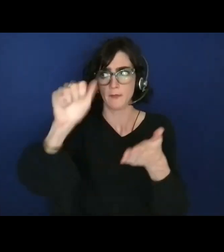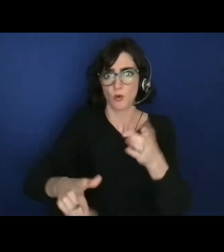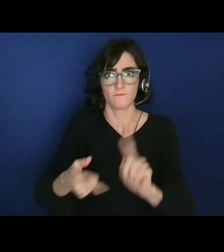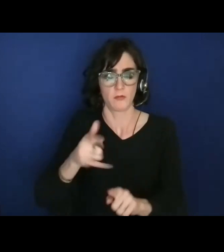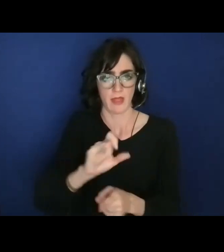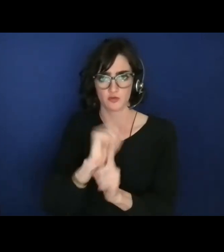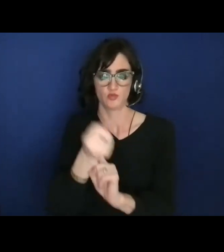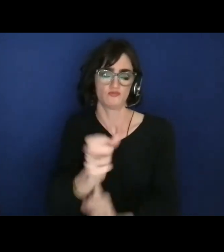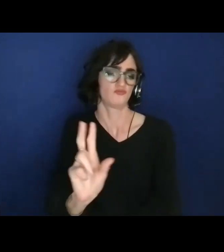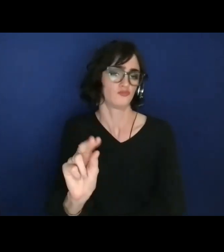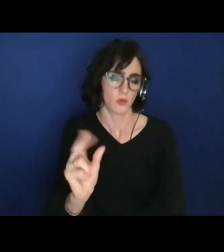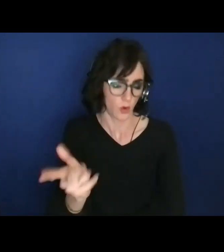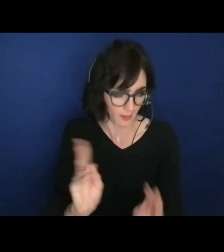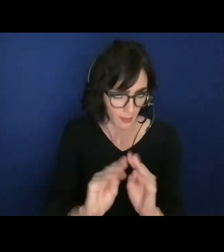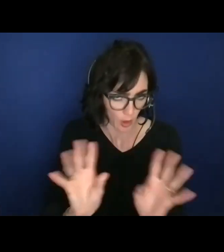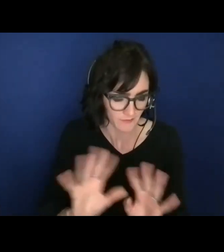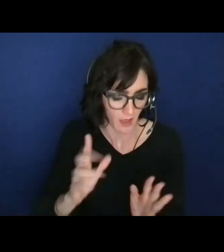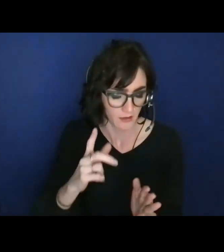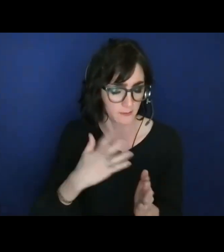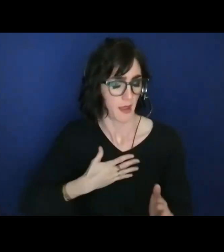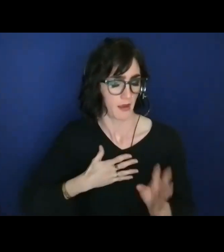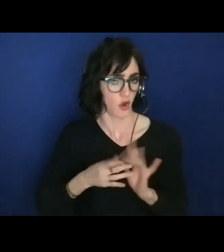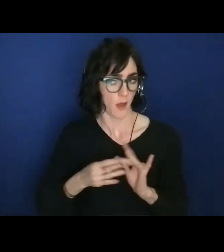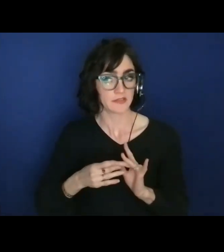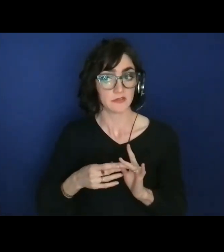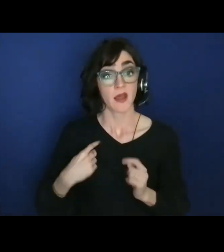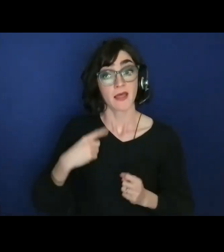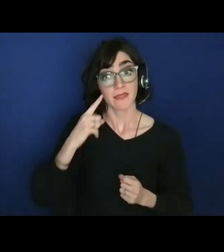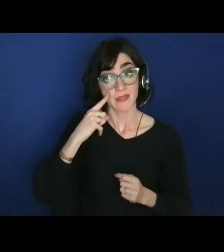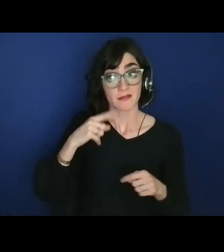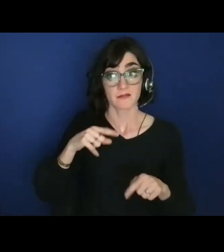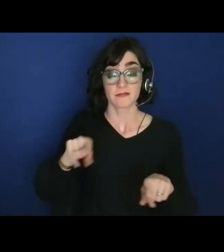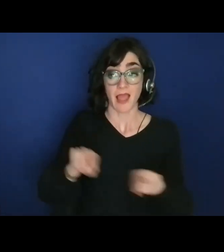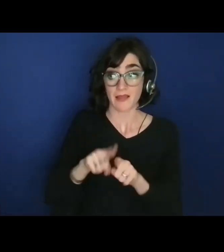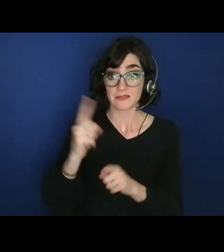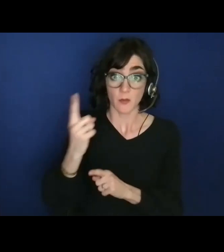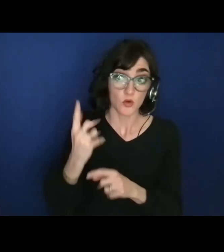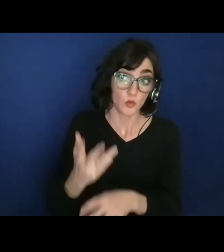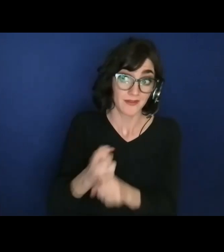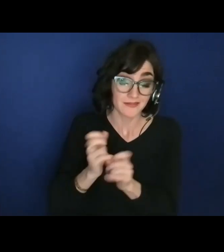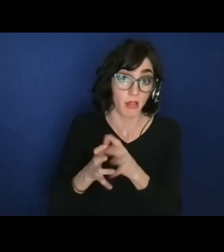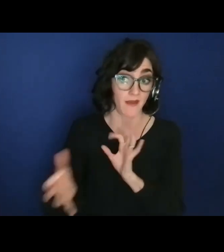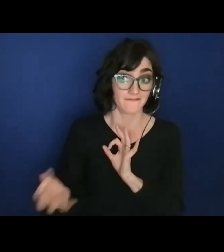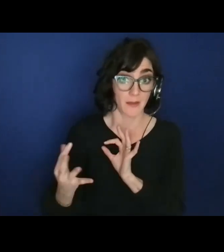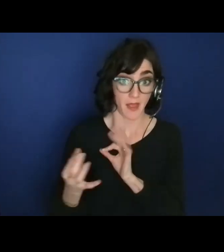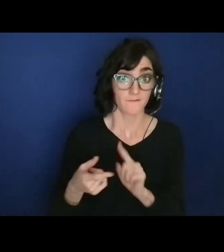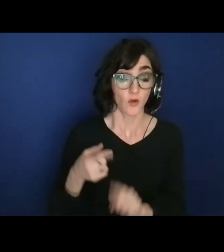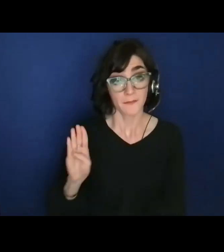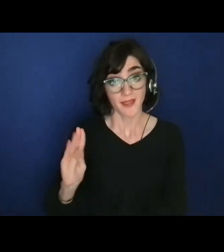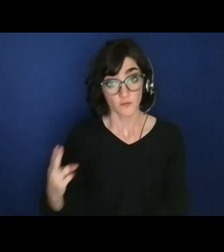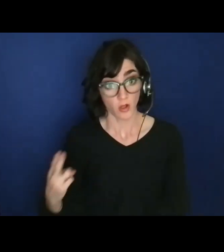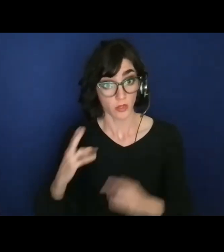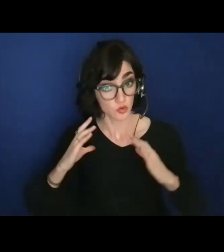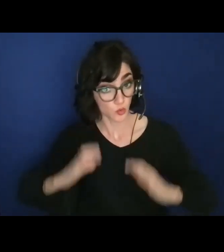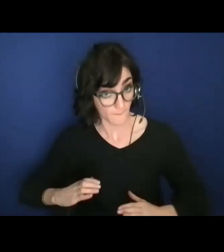I just want to clarify that. I do want to say that as somebody that gets a lot of feedback from behavioral health